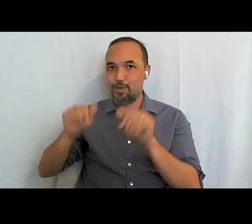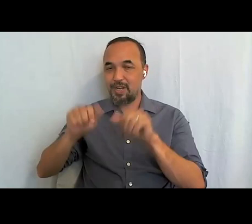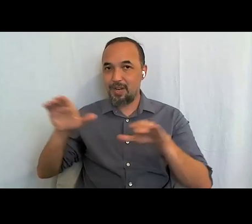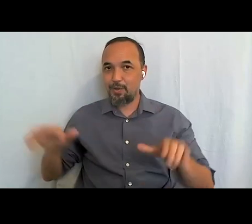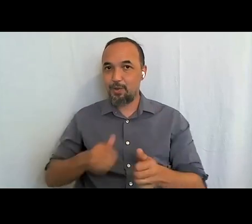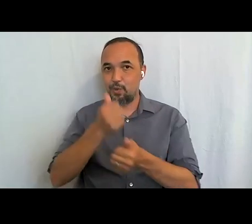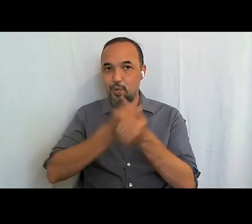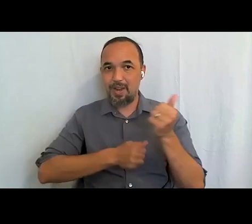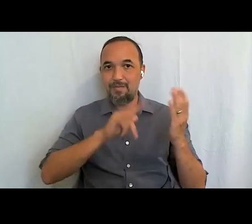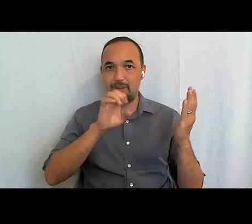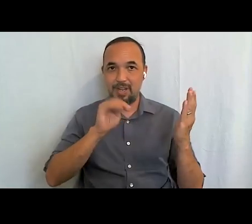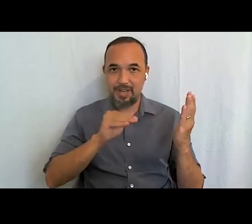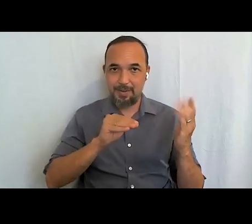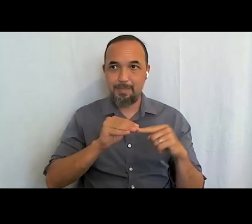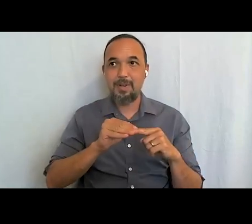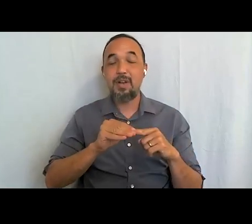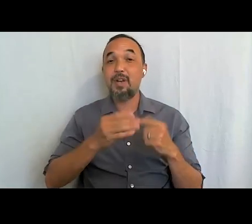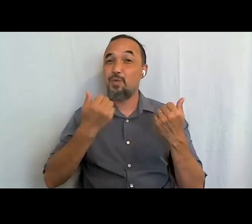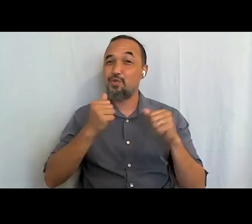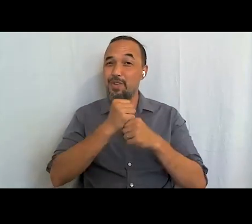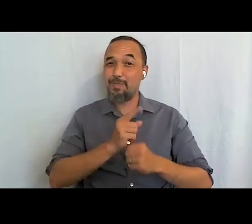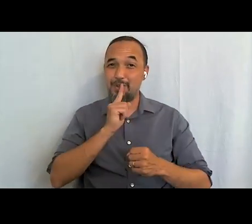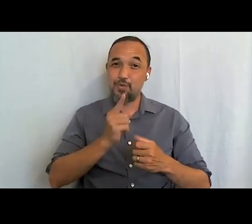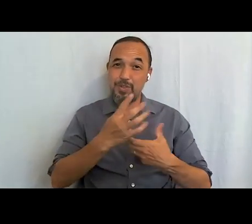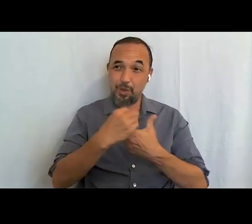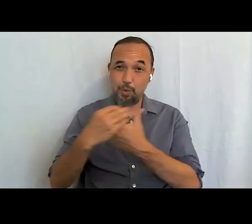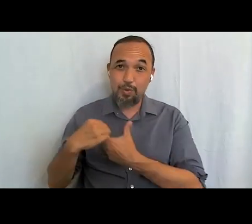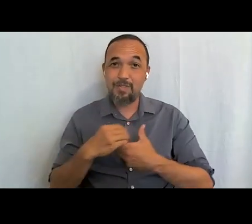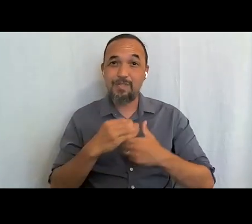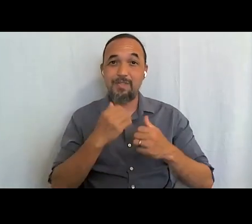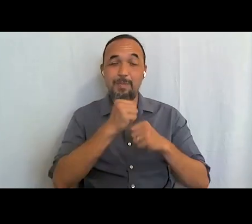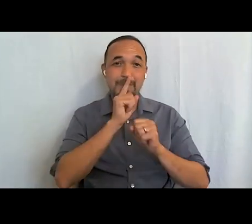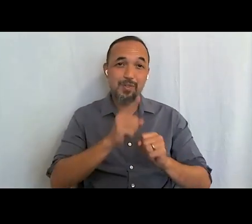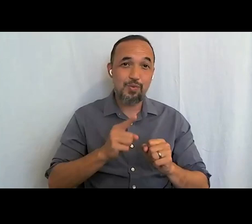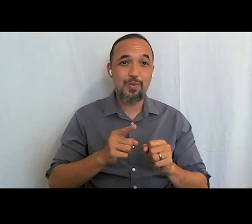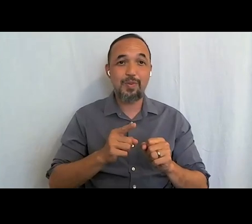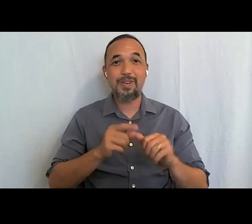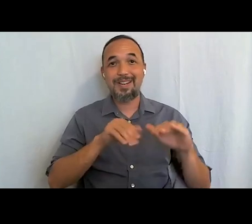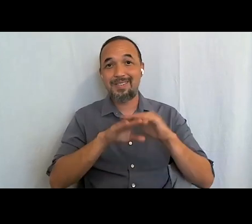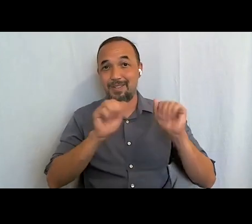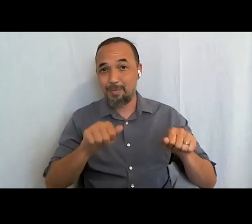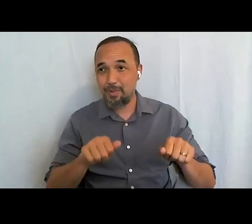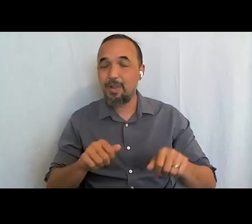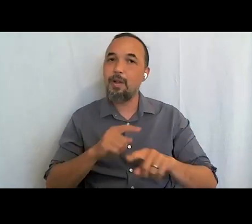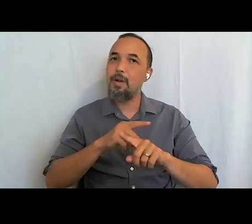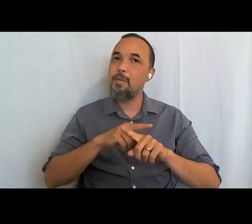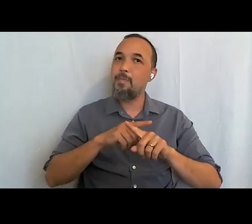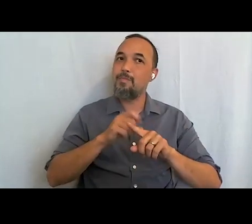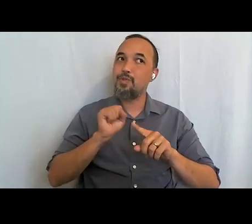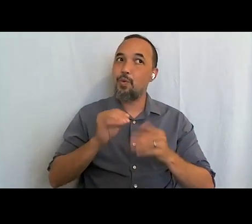and accessible as possible, but there may be something you're better at, but there's always going to be something for everybody. There's always gonna be something